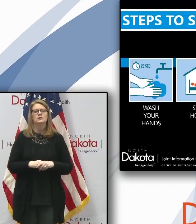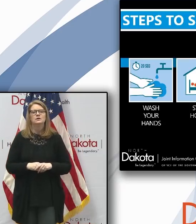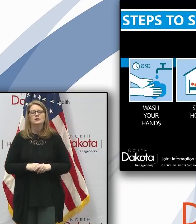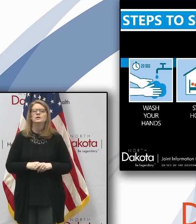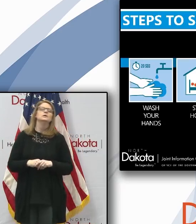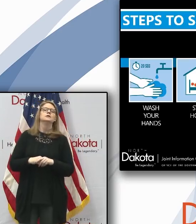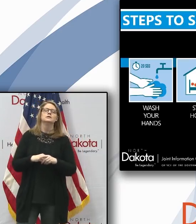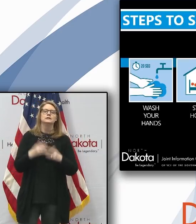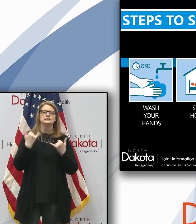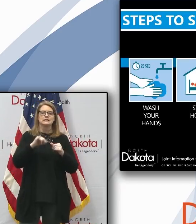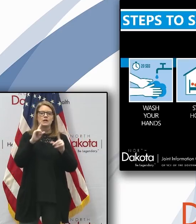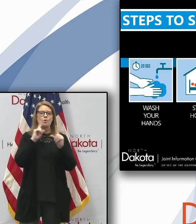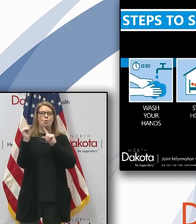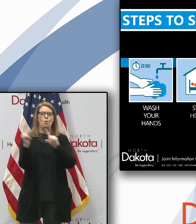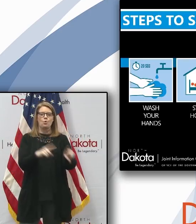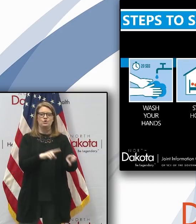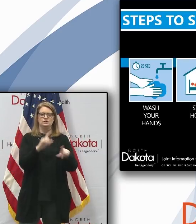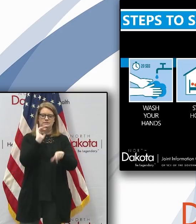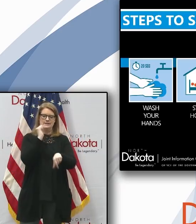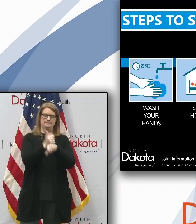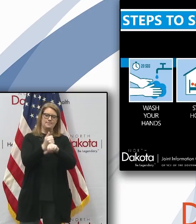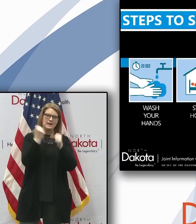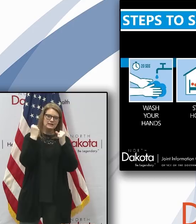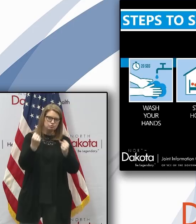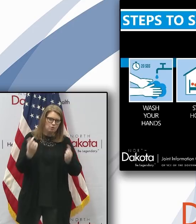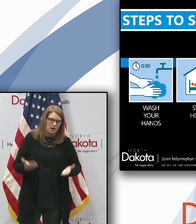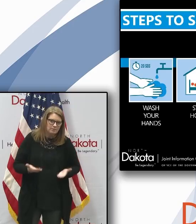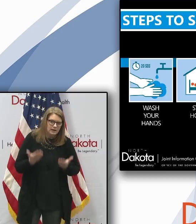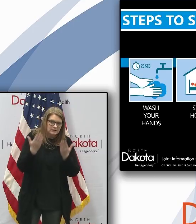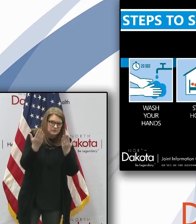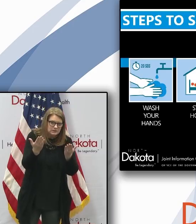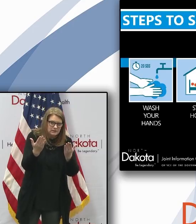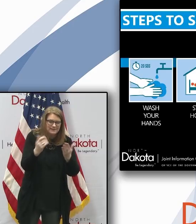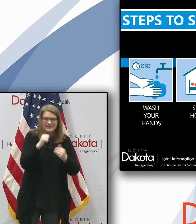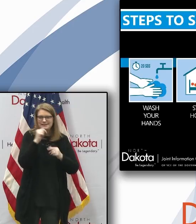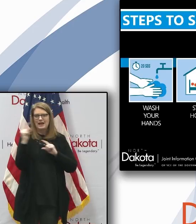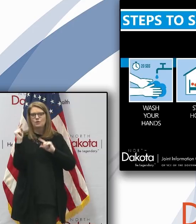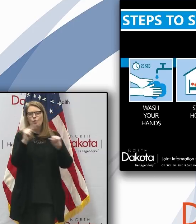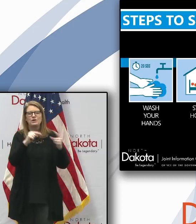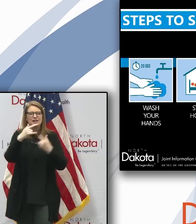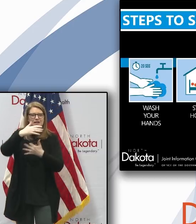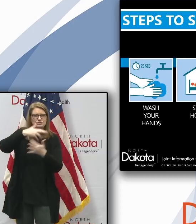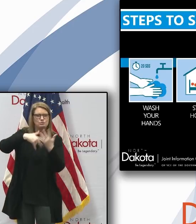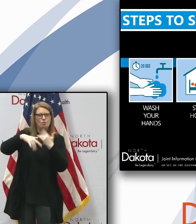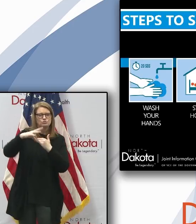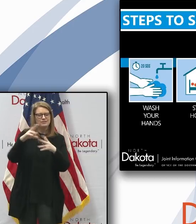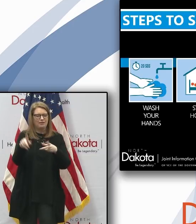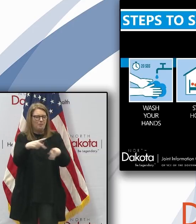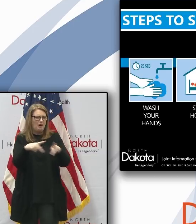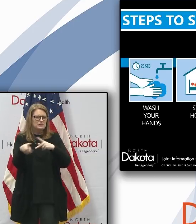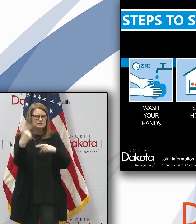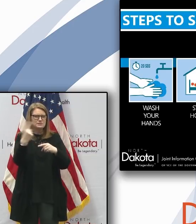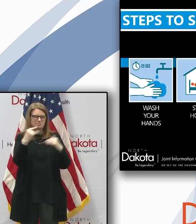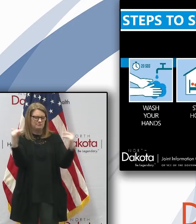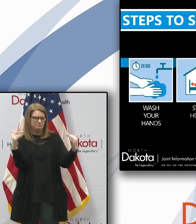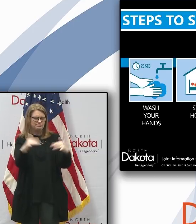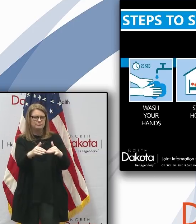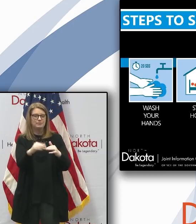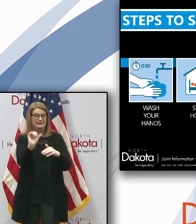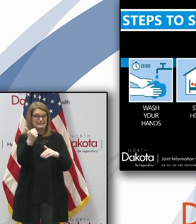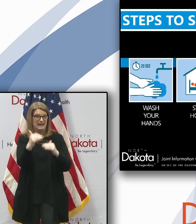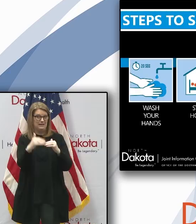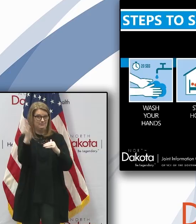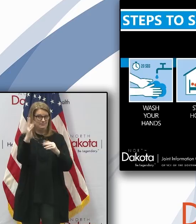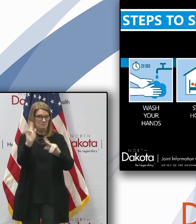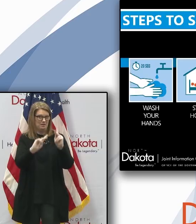orders in place where we're making the strong recommendation about not holding or attending social gatherings, 10 or more people. Again, lots